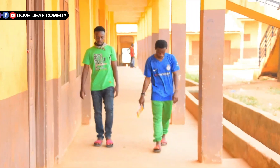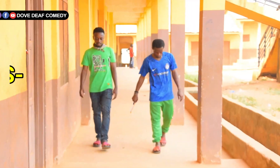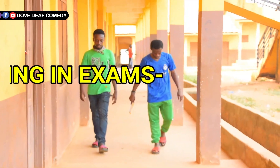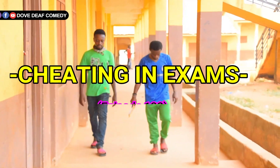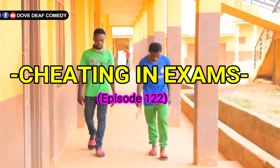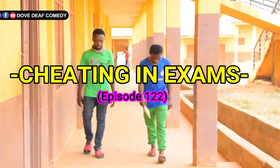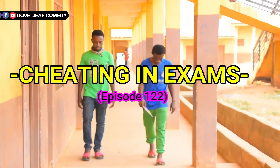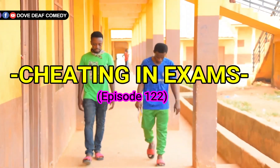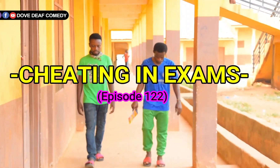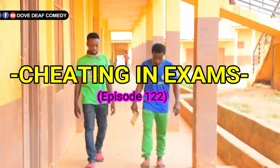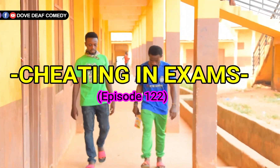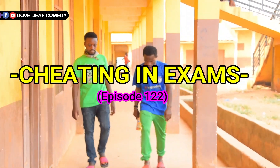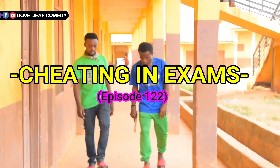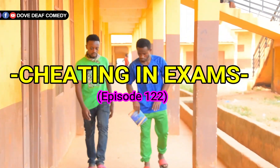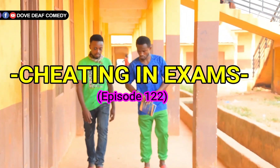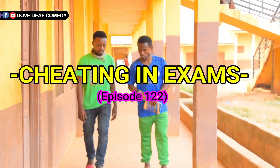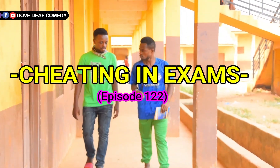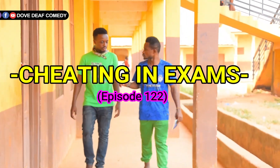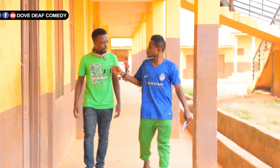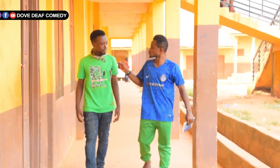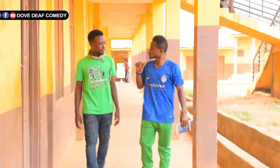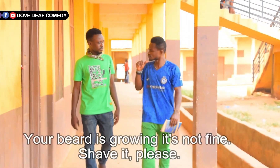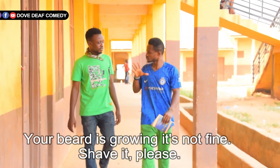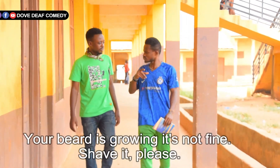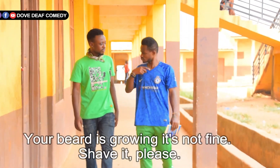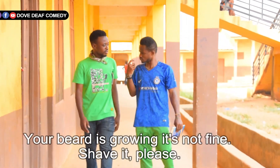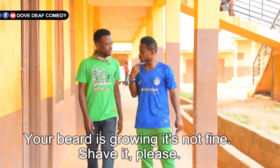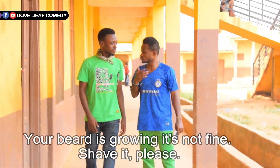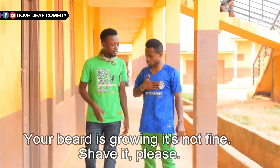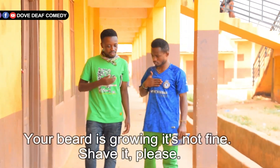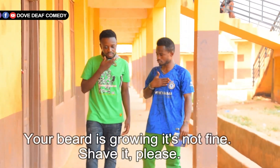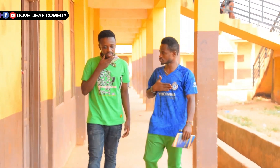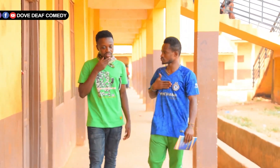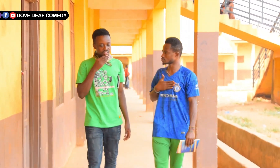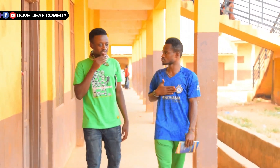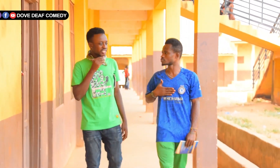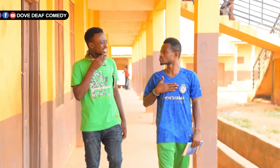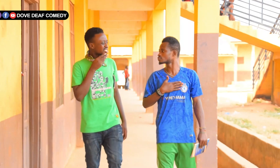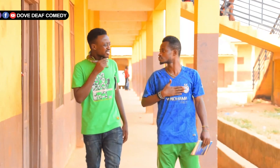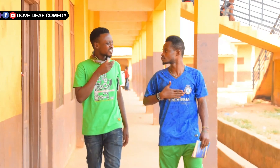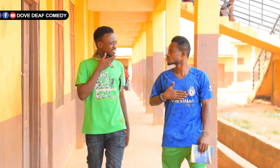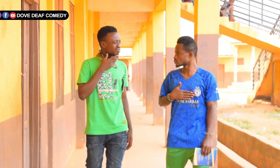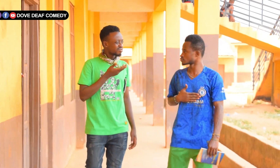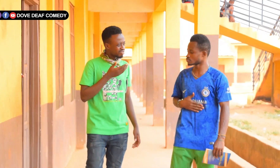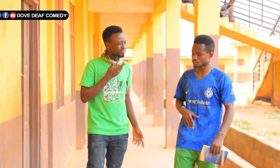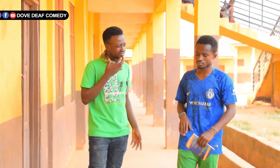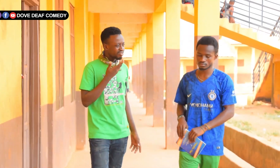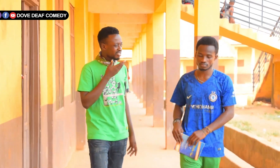Cheating in Exams Episode 122. Your beard is growing, it's not fine, shave it, please.